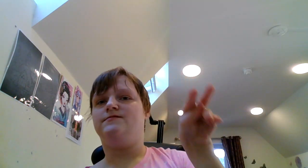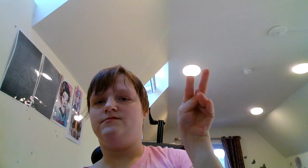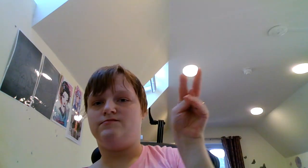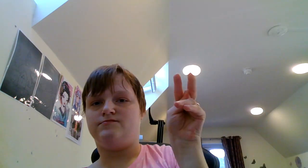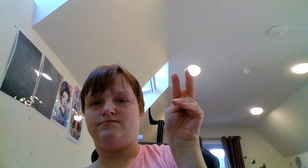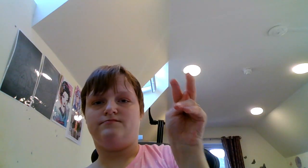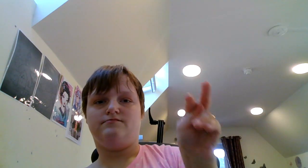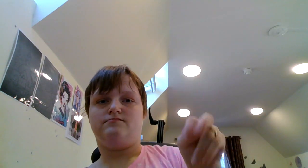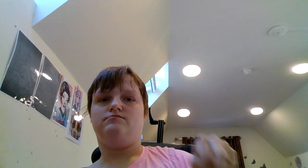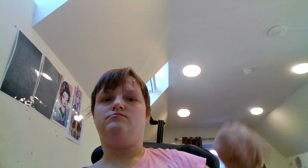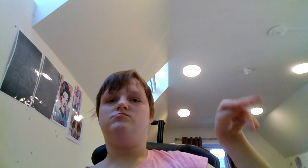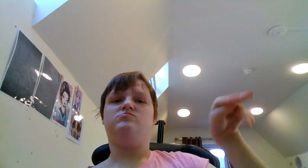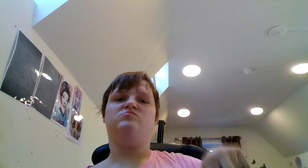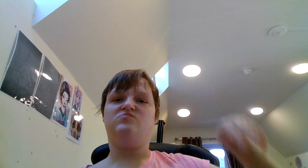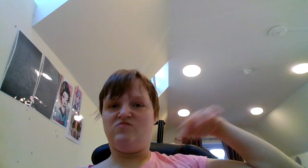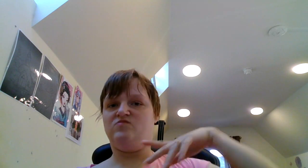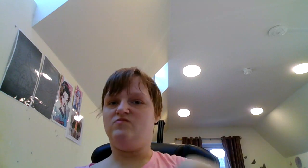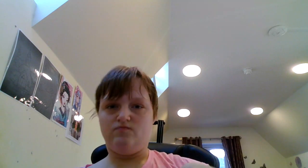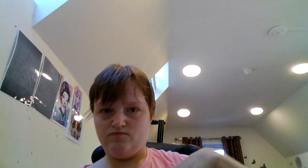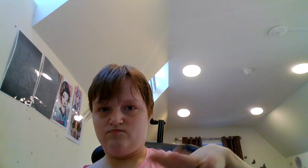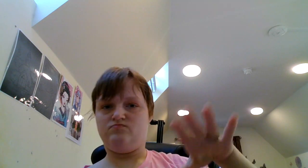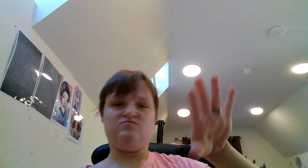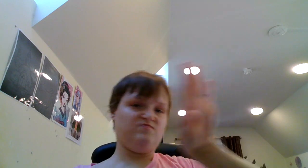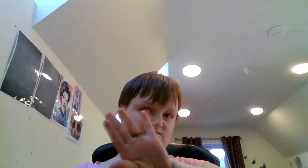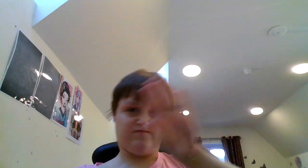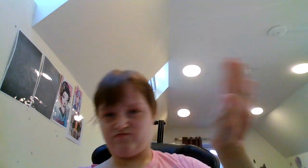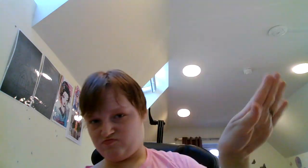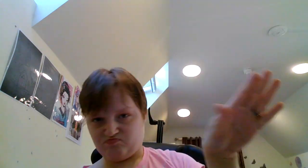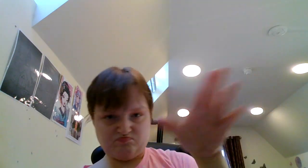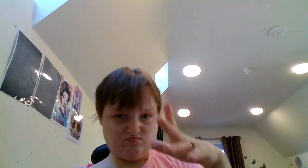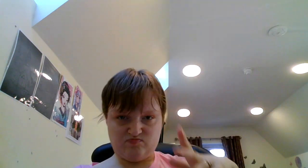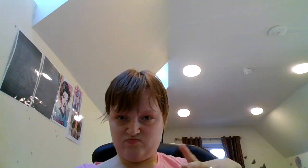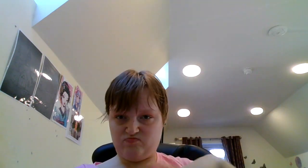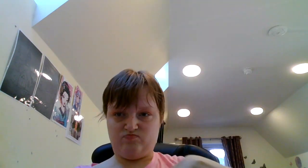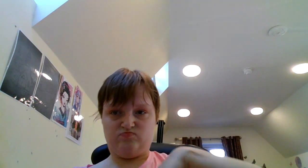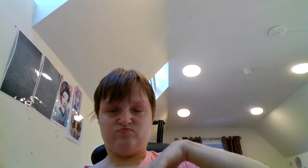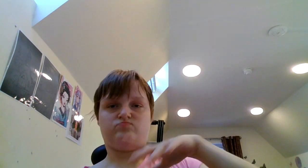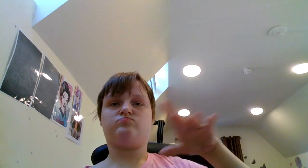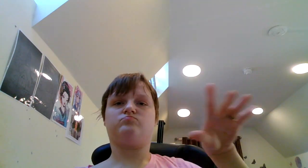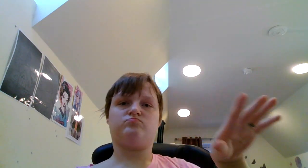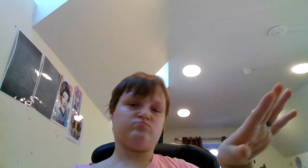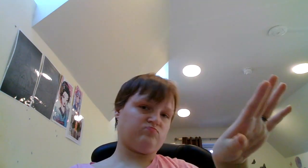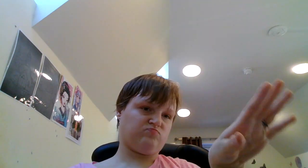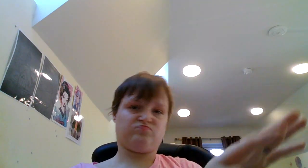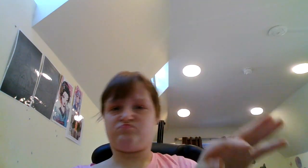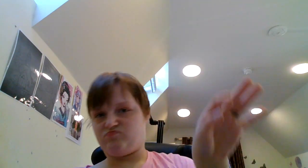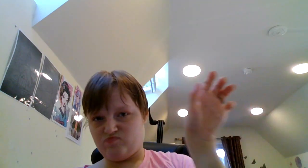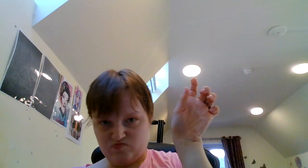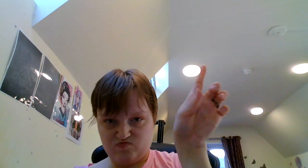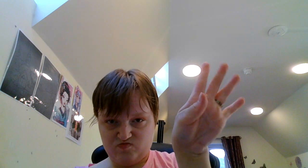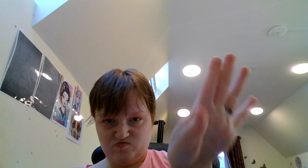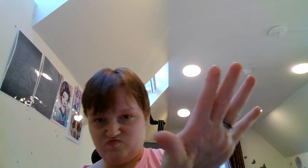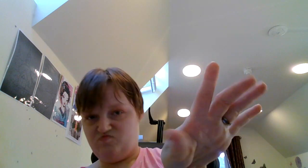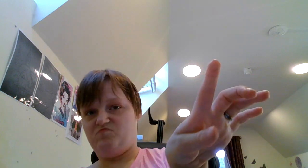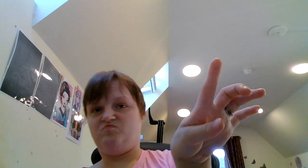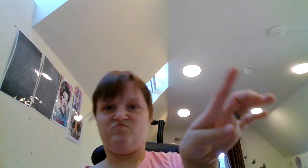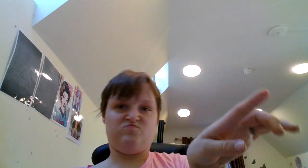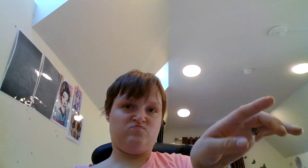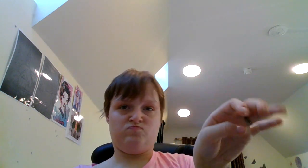the result of the body becoming resistant to insulin or not producing enough insulin. This